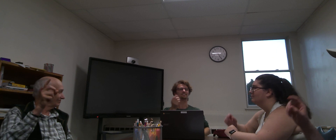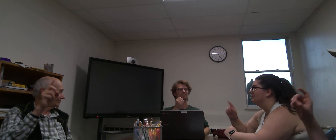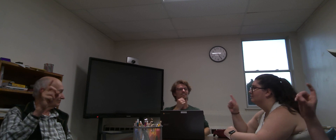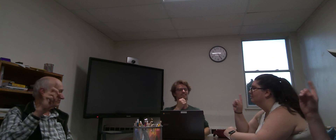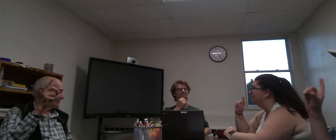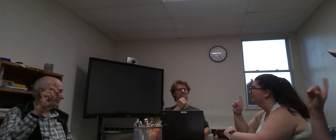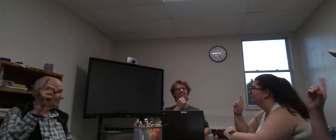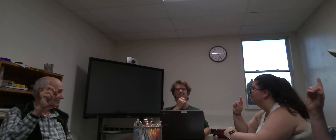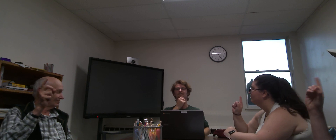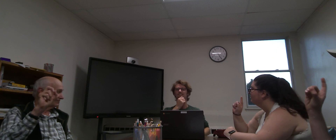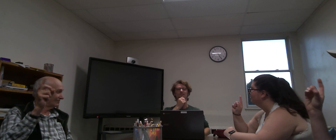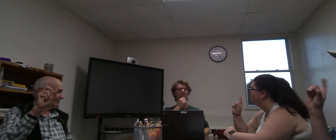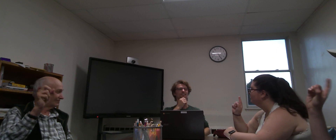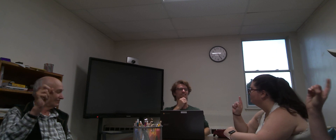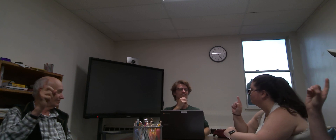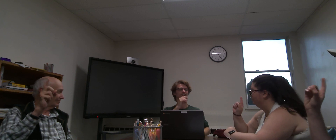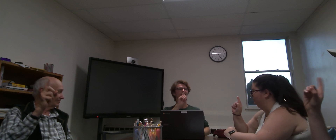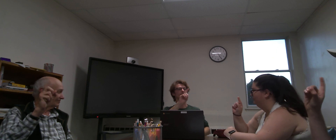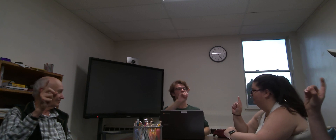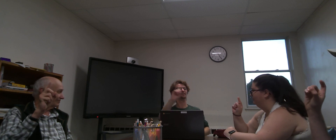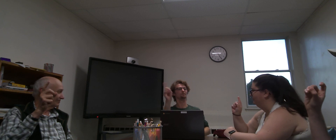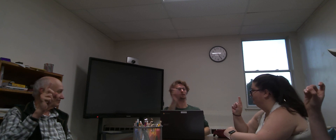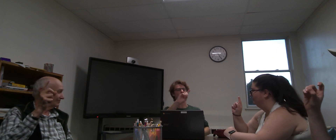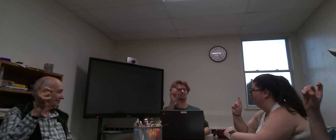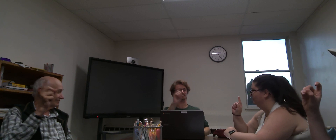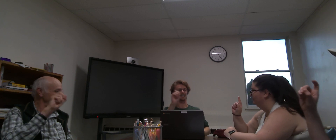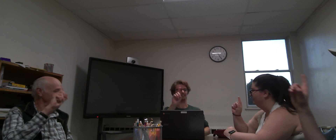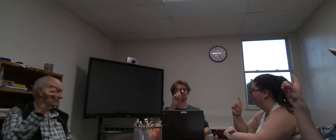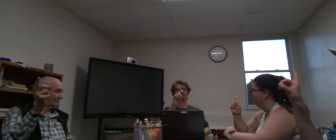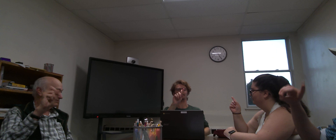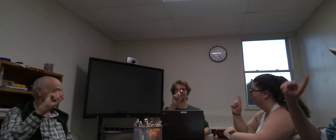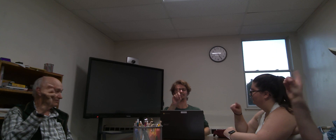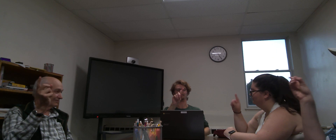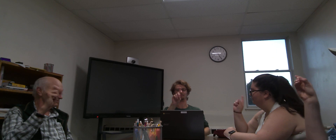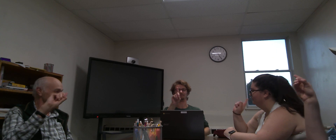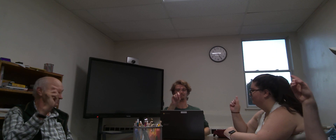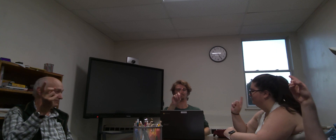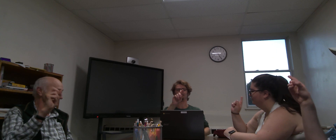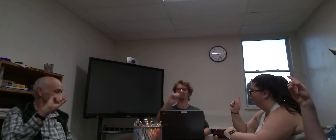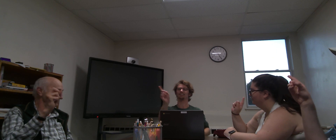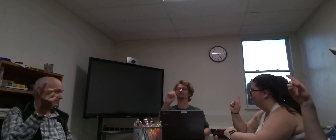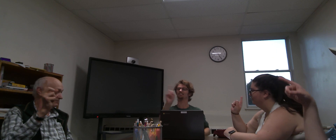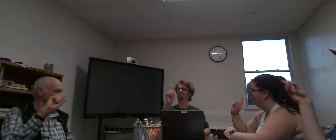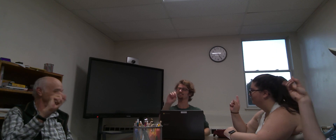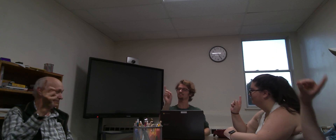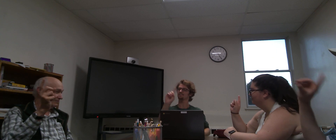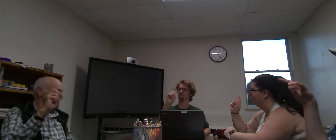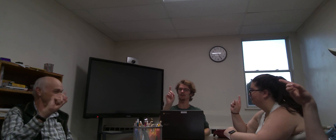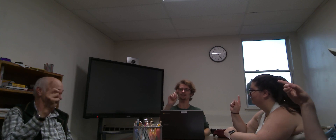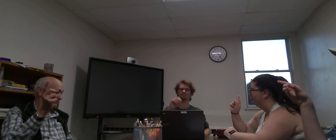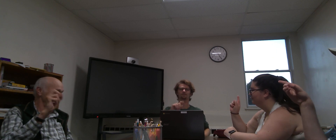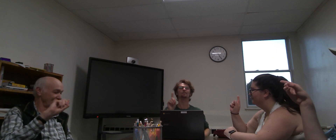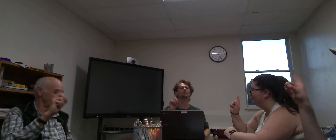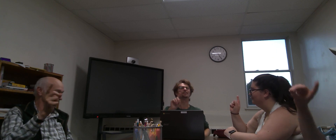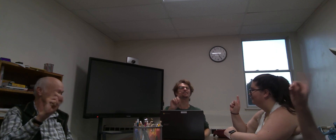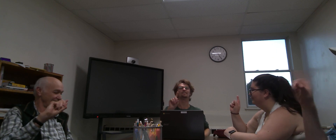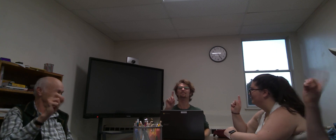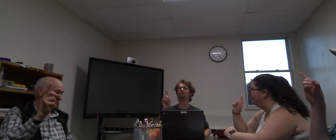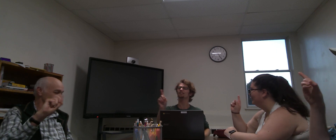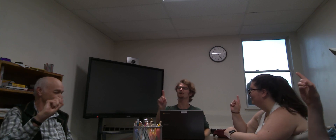okay. Oh. Where? And we're gonna do more wrist action than finger action. Where? Where? Where are you Eyebrows going?